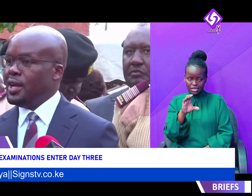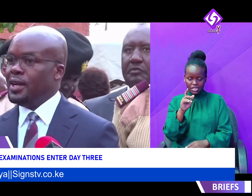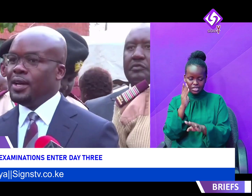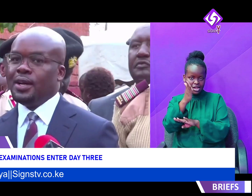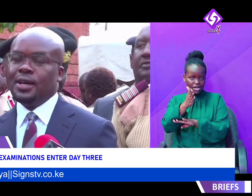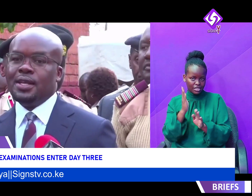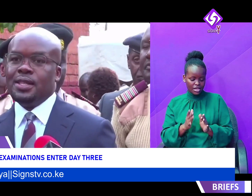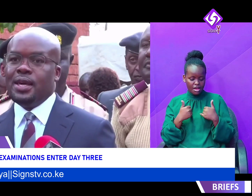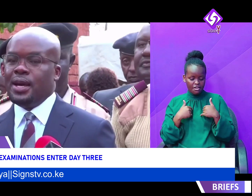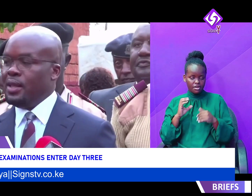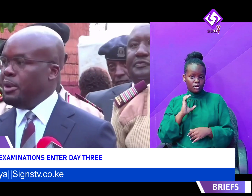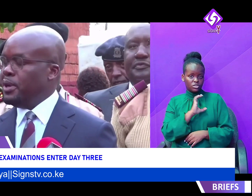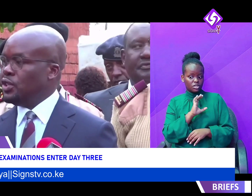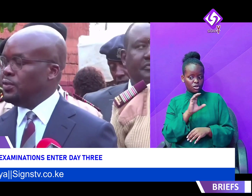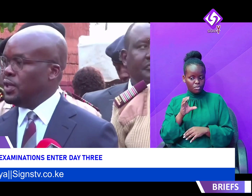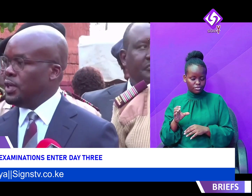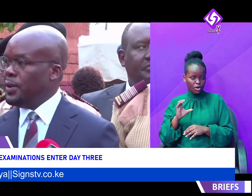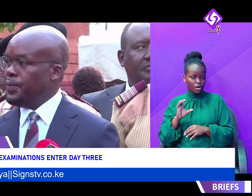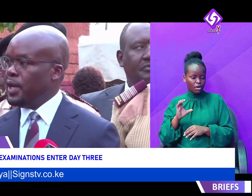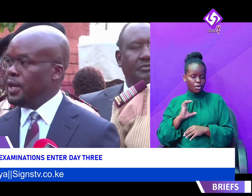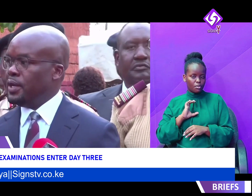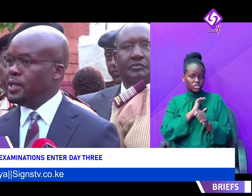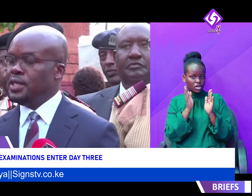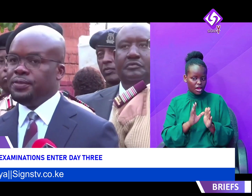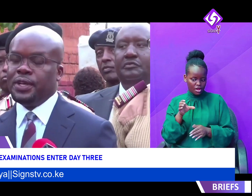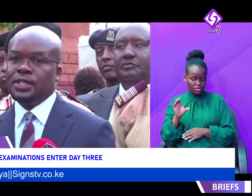and the other members of the different